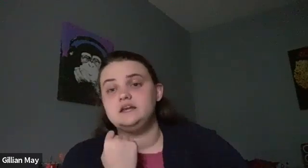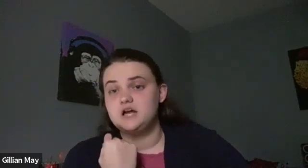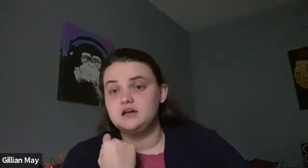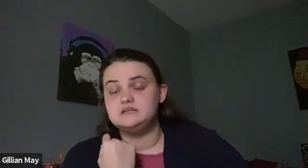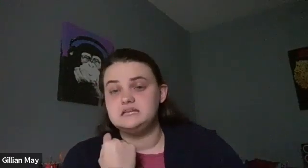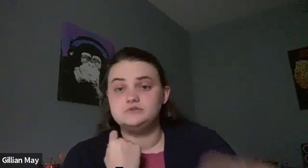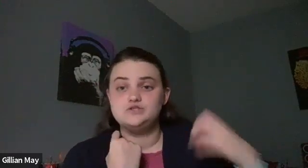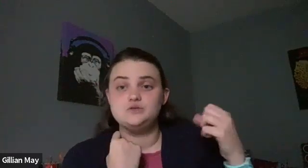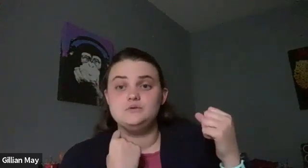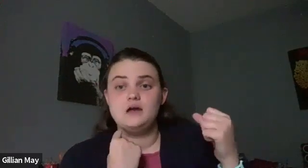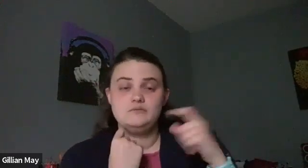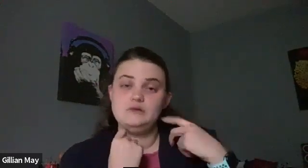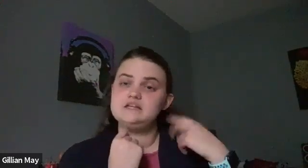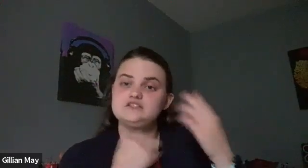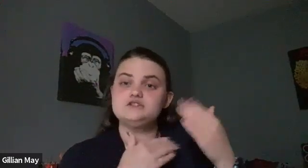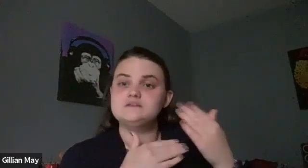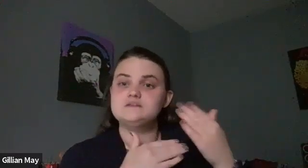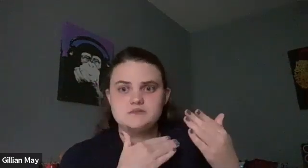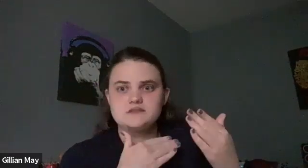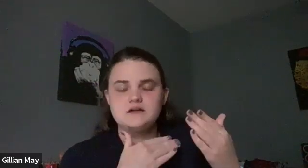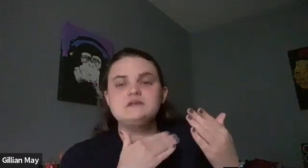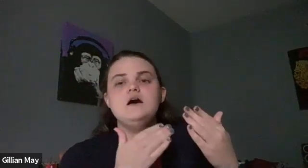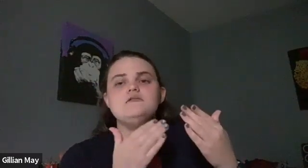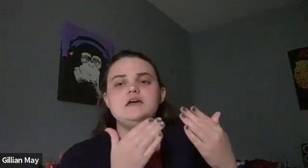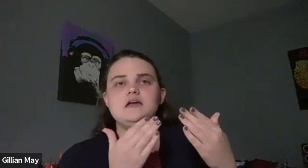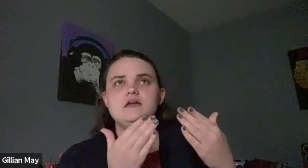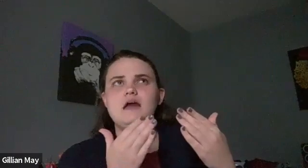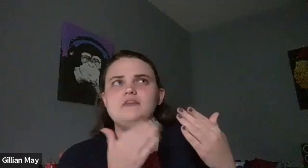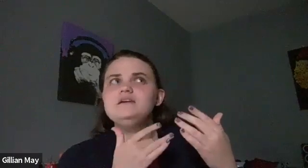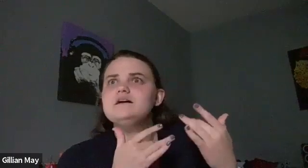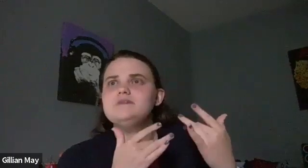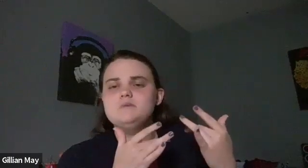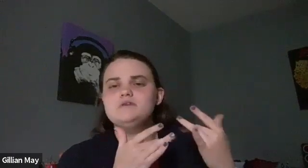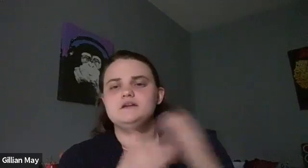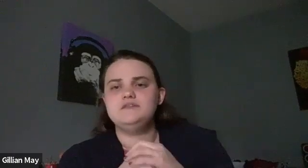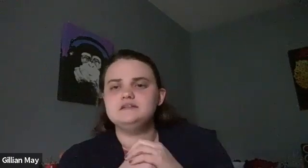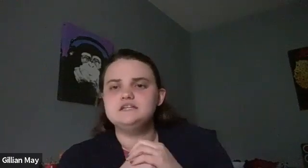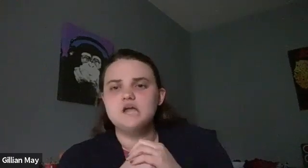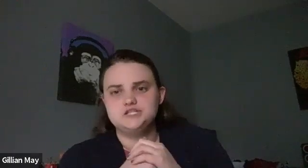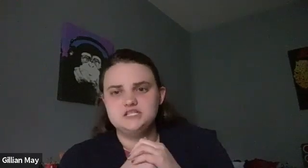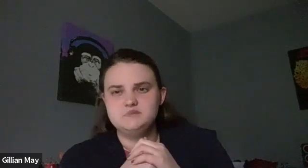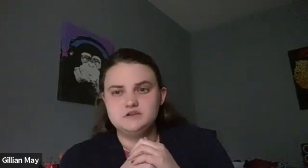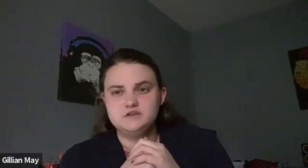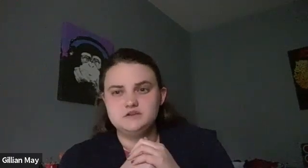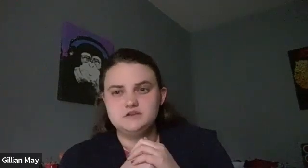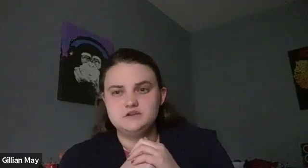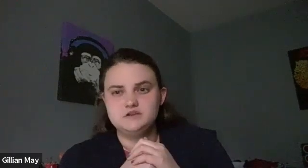a child is able to, has learned some baby signs, I think if I remember correctly, they tend to actually speak